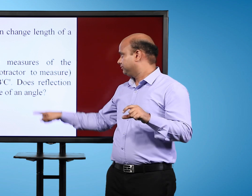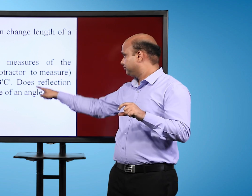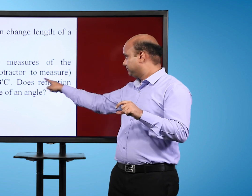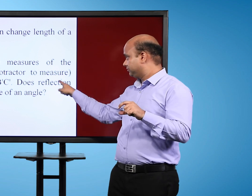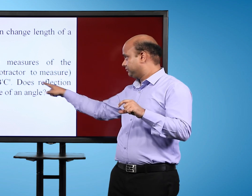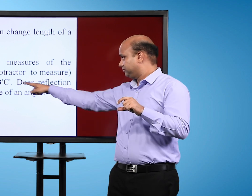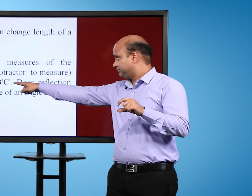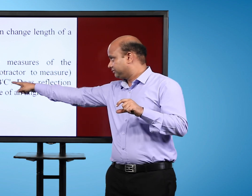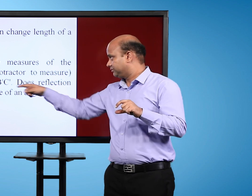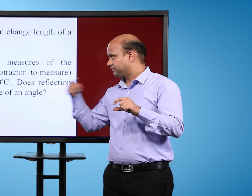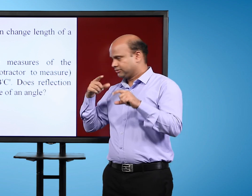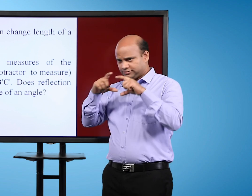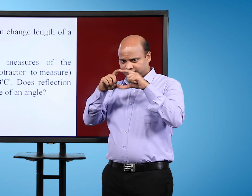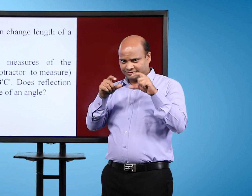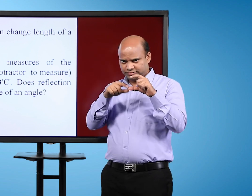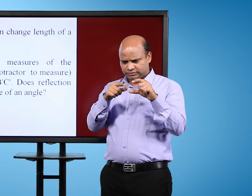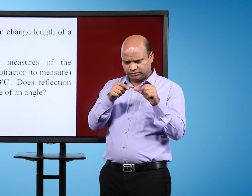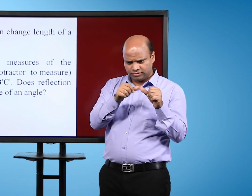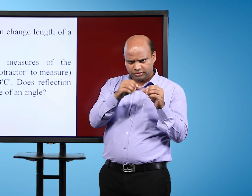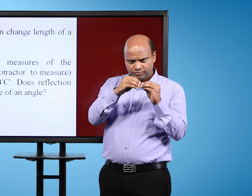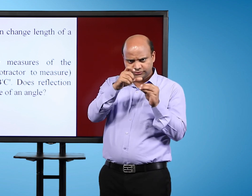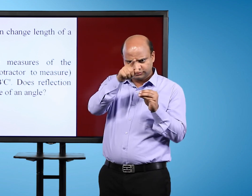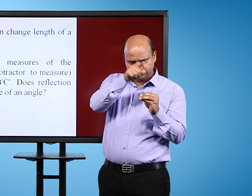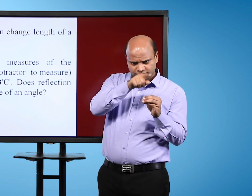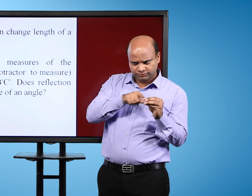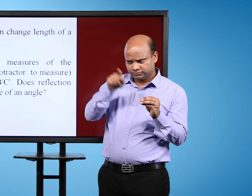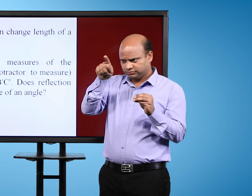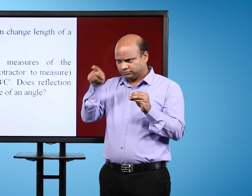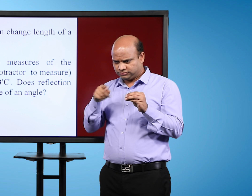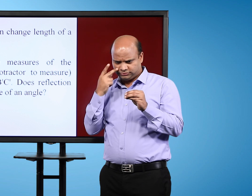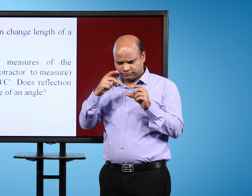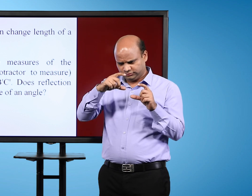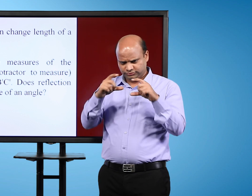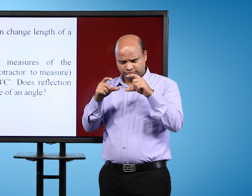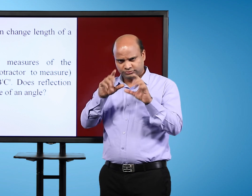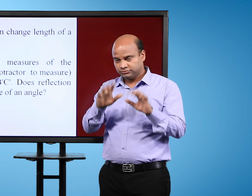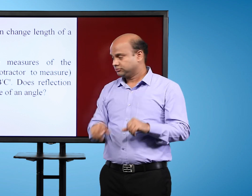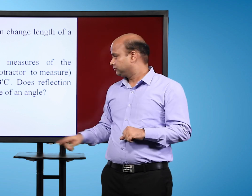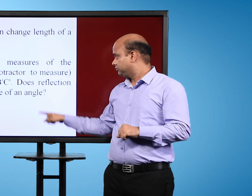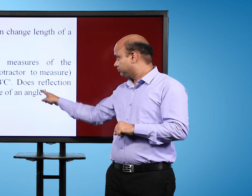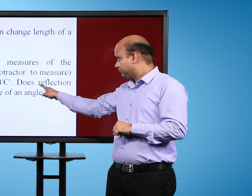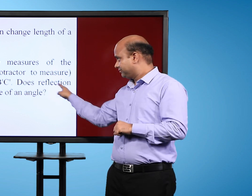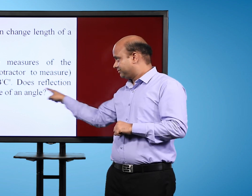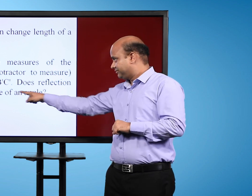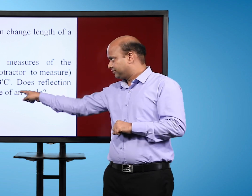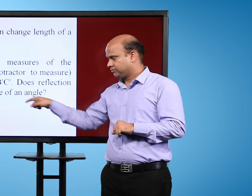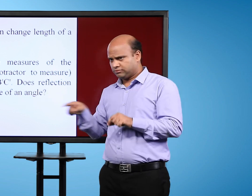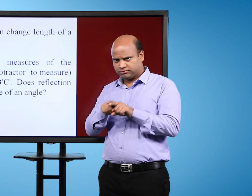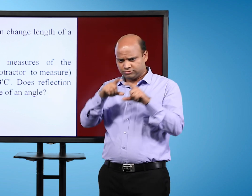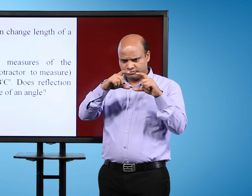Use protractor to measure ABC and A-B-C'. Does